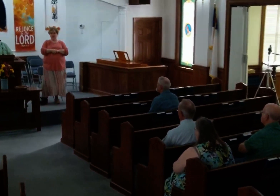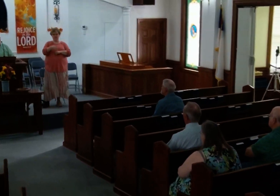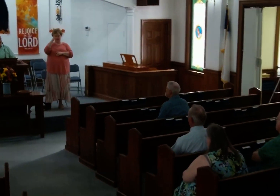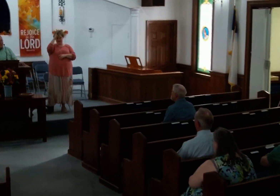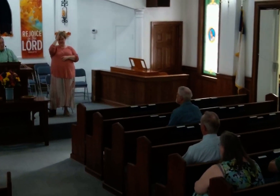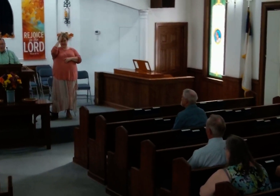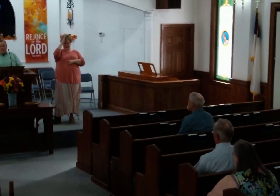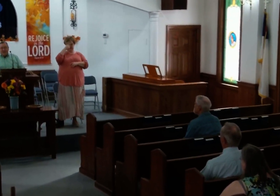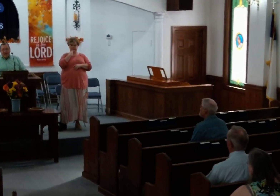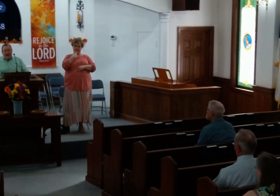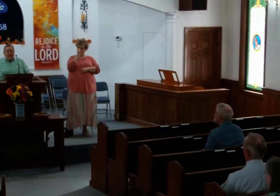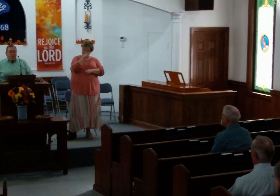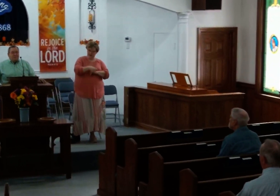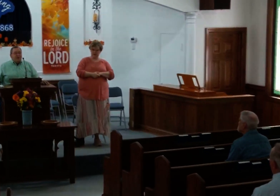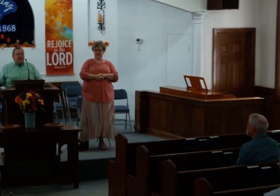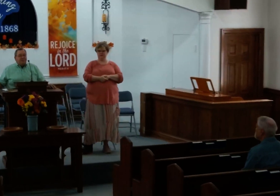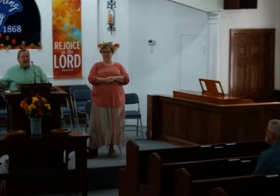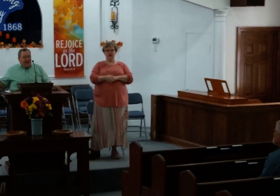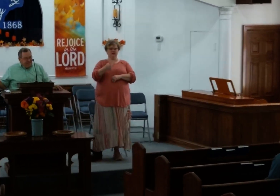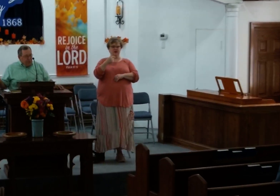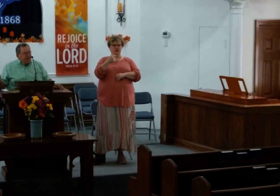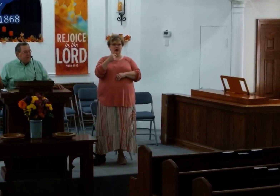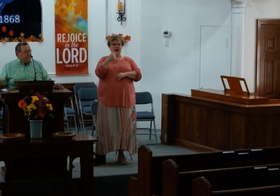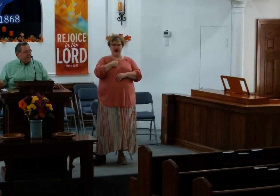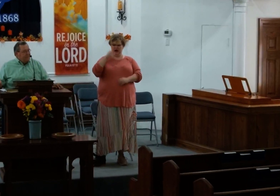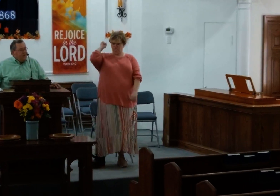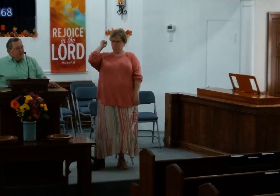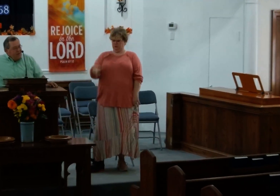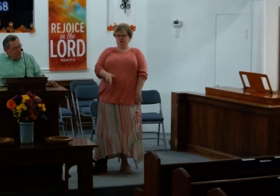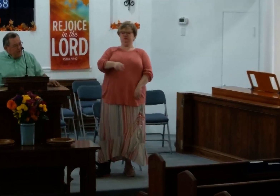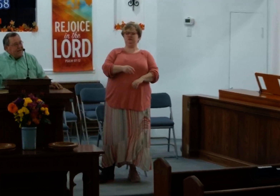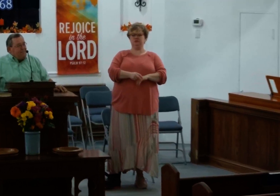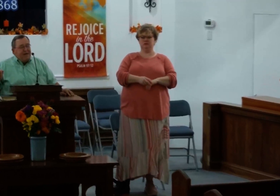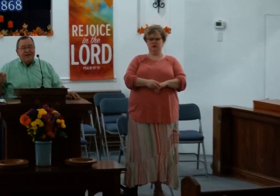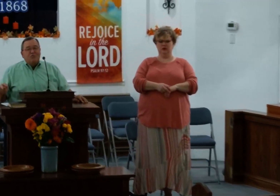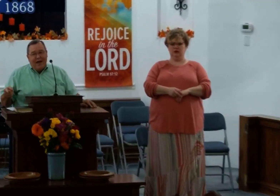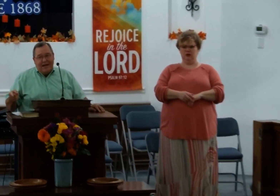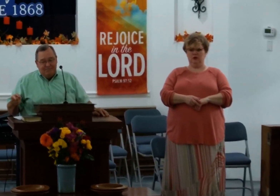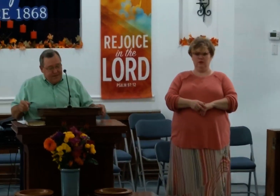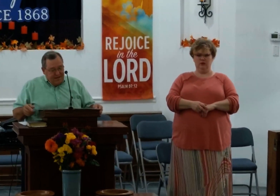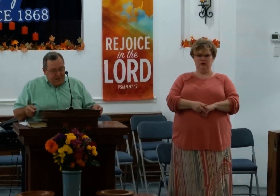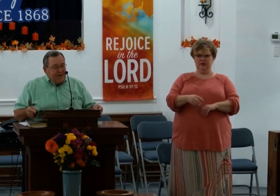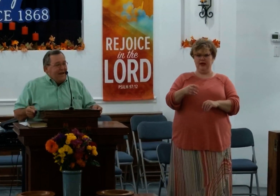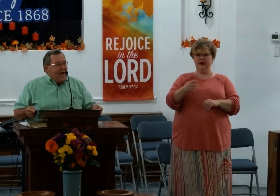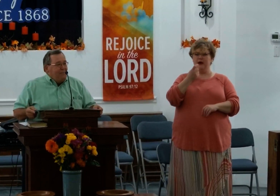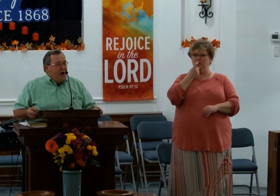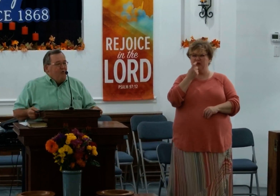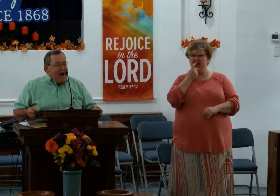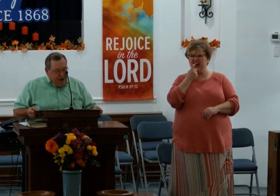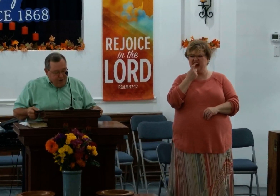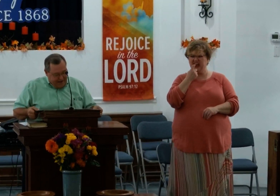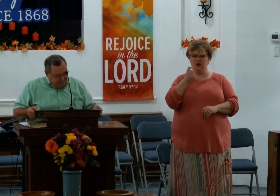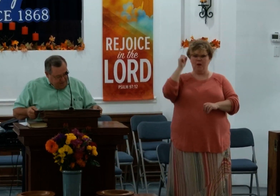my quarter, and so grudgingly, I not only put it in the plate, I threw it into the plate. And when it hit that metal, it rained. And when Daddy got me